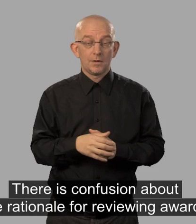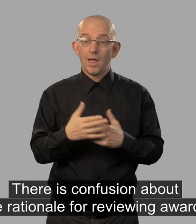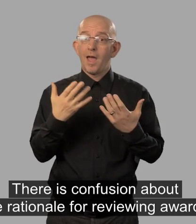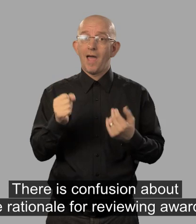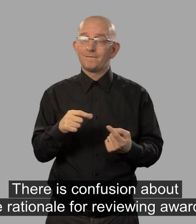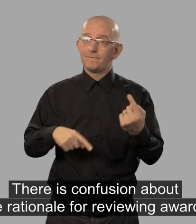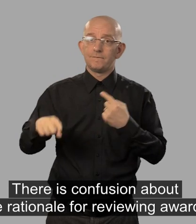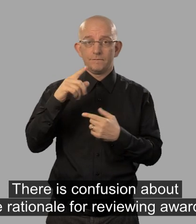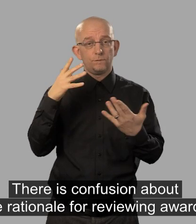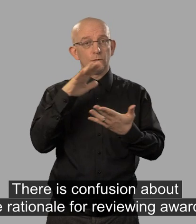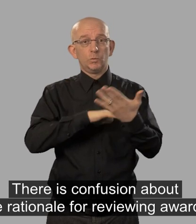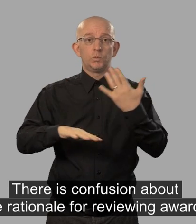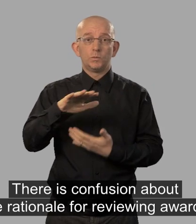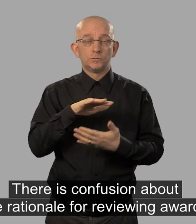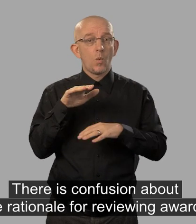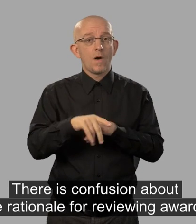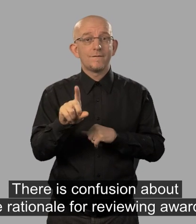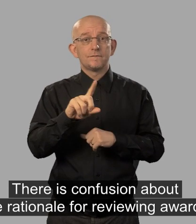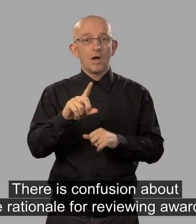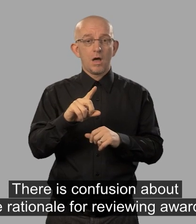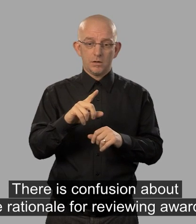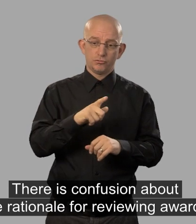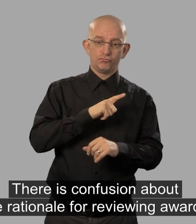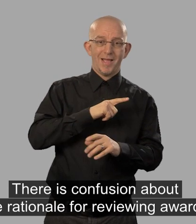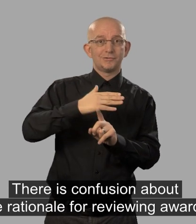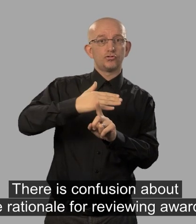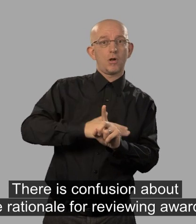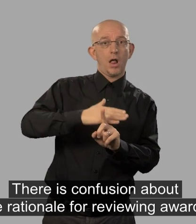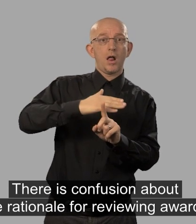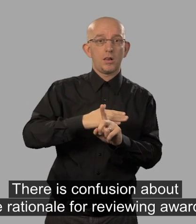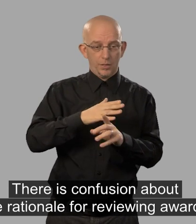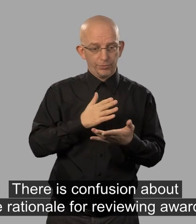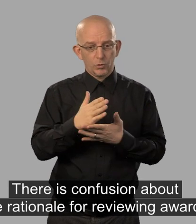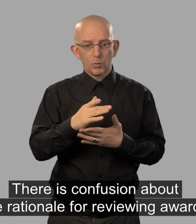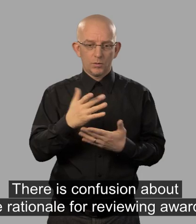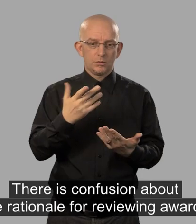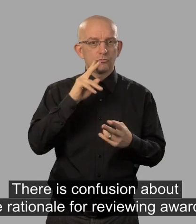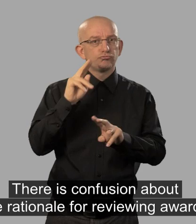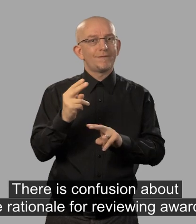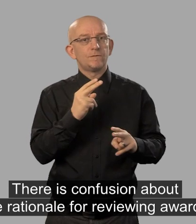There is confusion about the rationale for reviewing awards known as interventions.